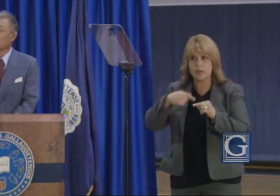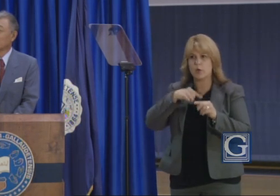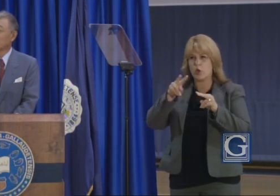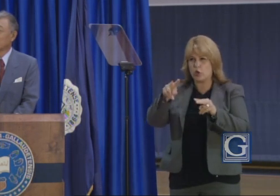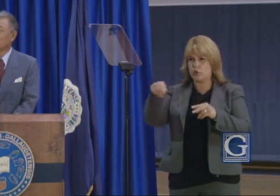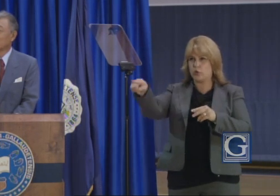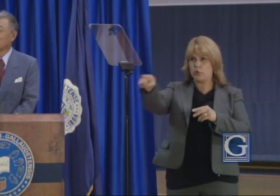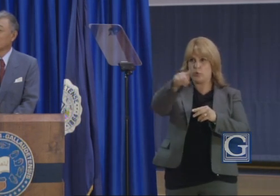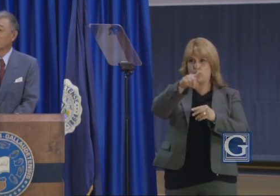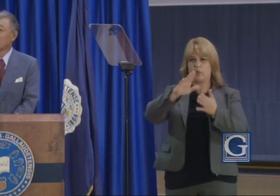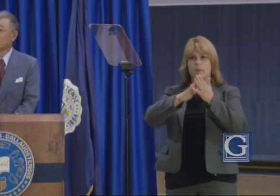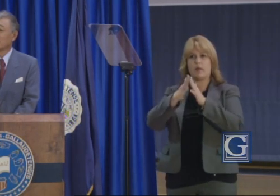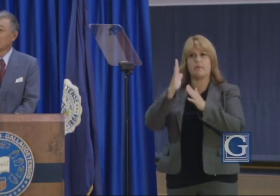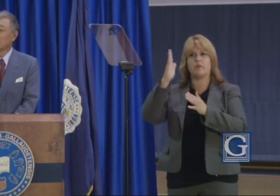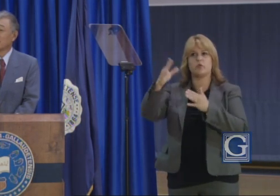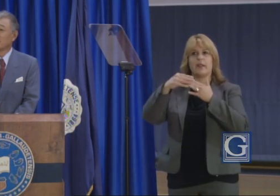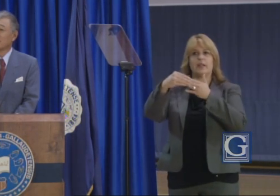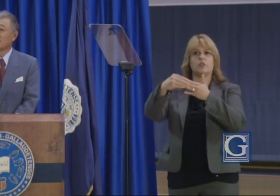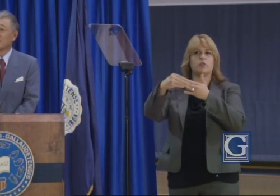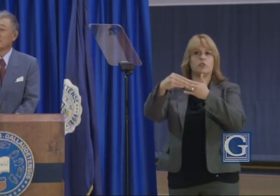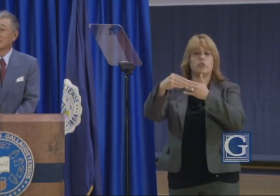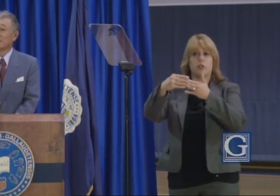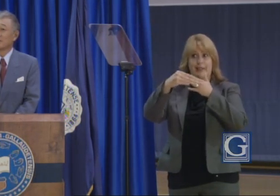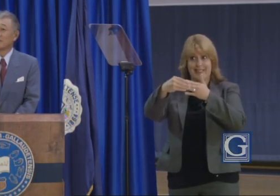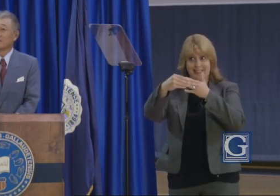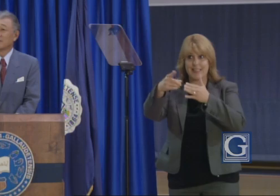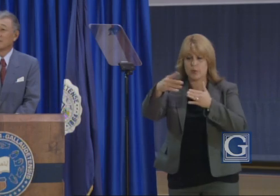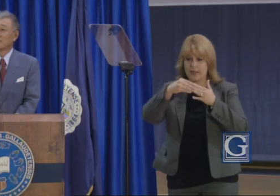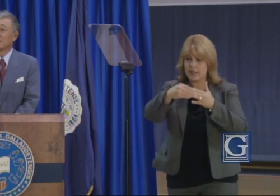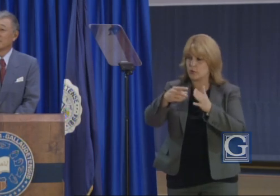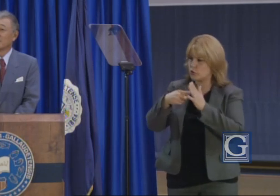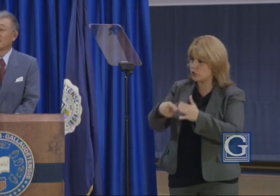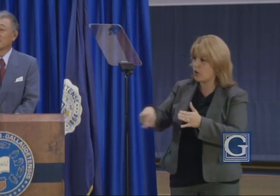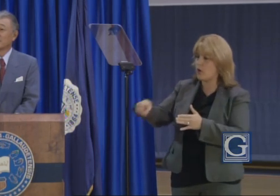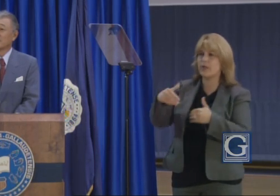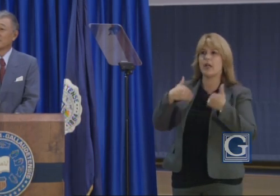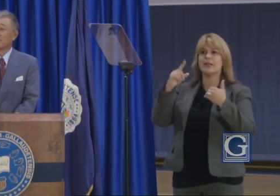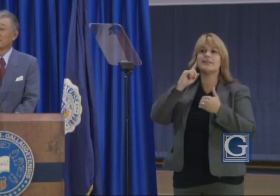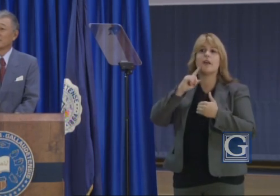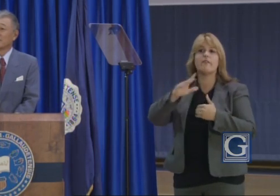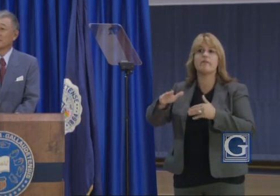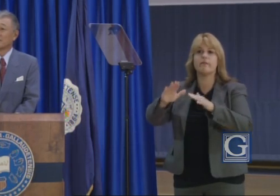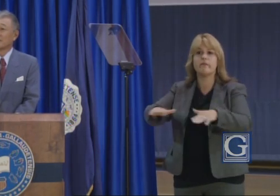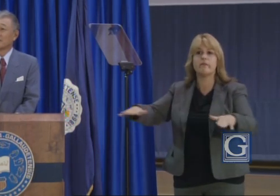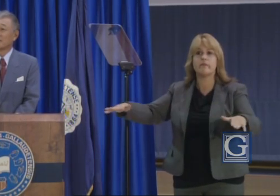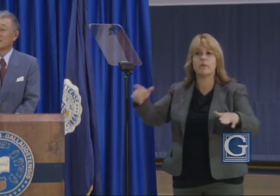leaders to show these young deaf people what they can achieve if they have a dream.